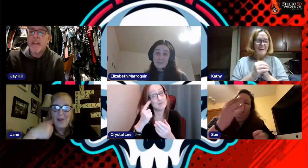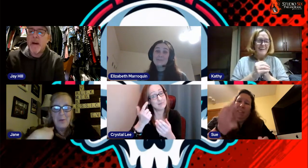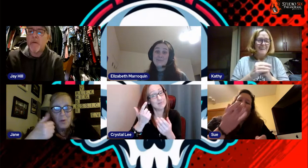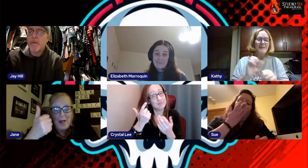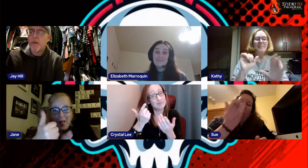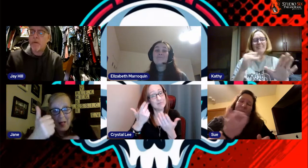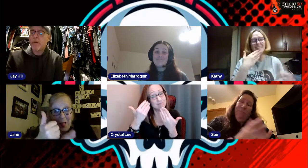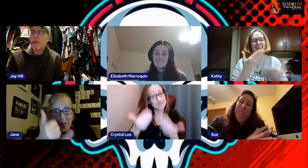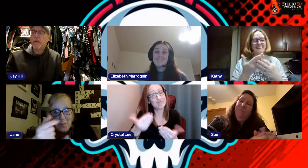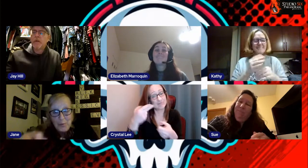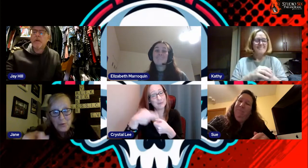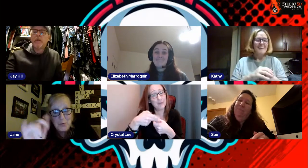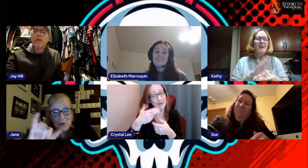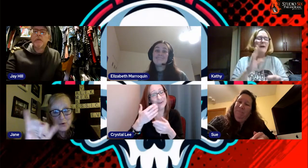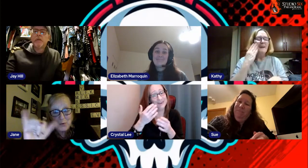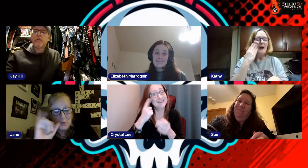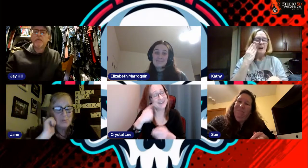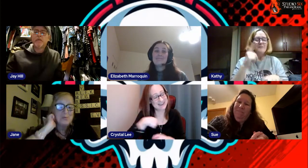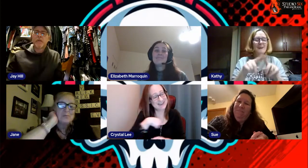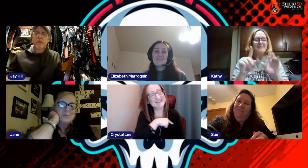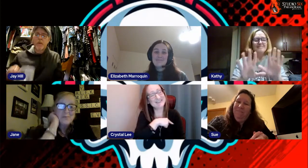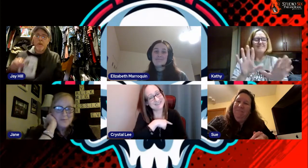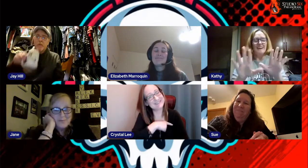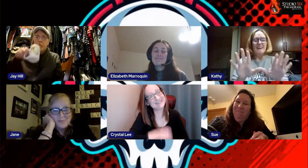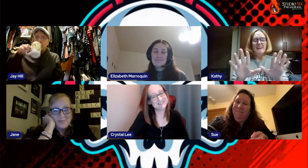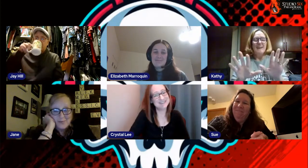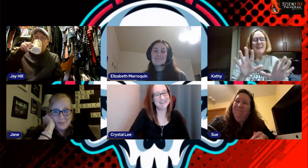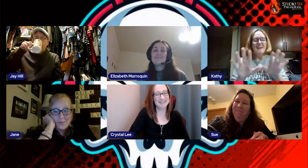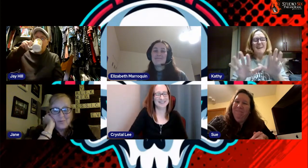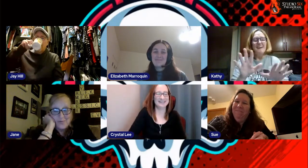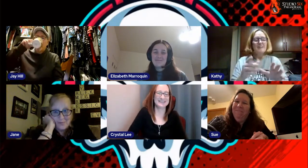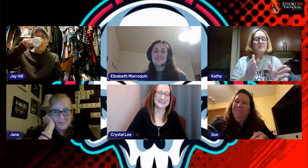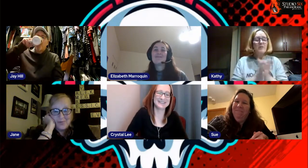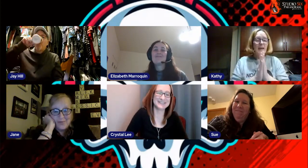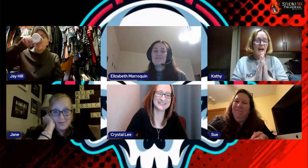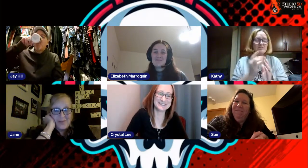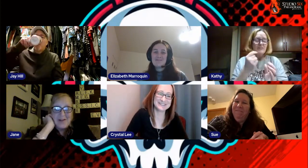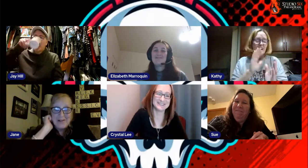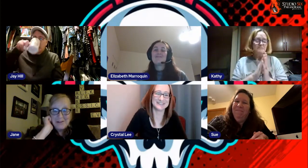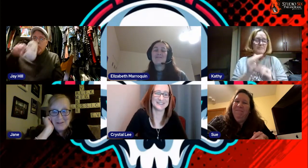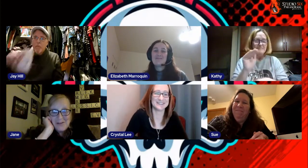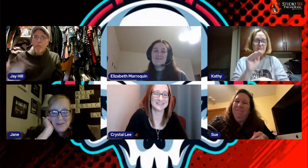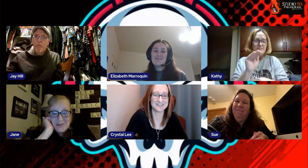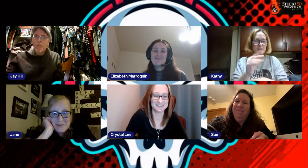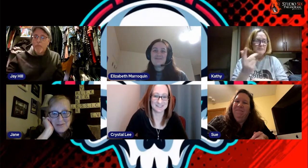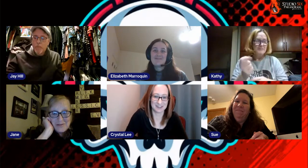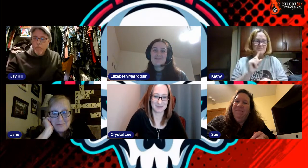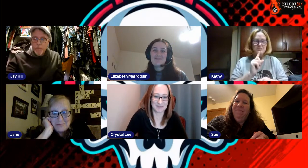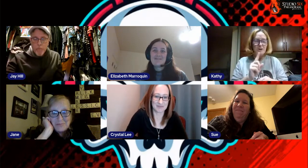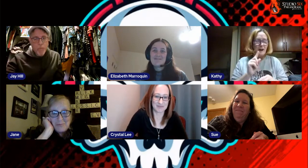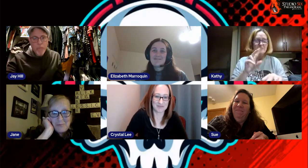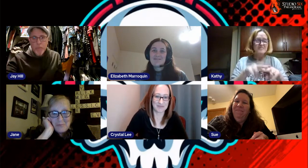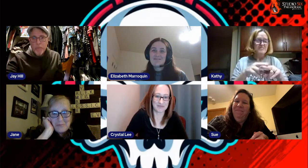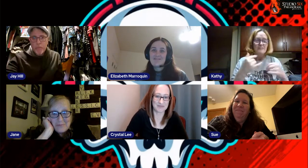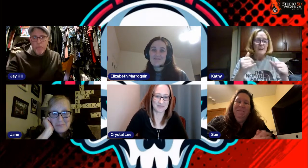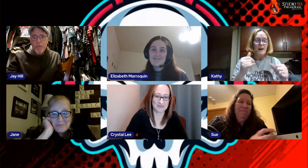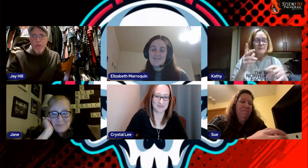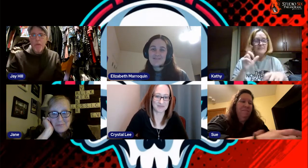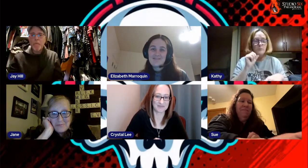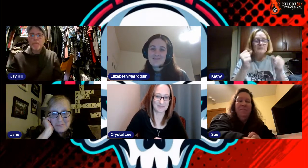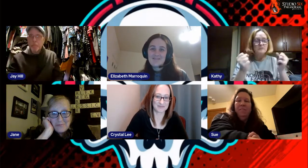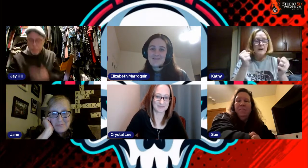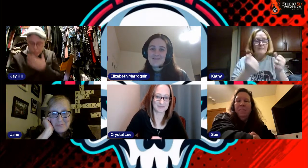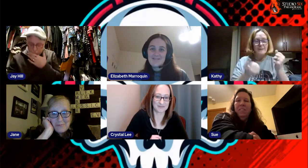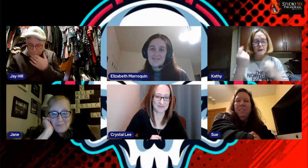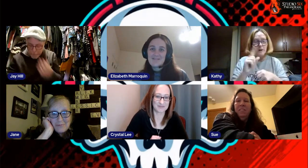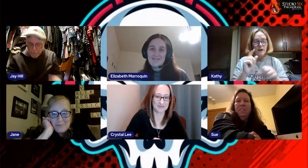fantastic now, so. Well, I know, but it's just like, so they asked, she asked me this afternoon, and I said, sure, I'm just sitting around because